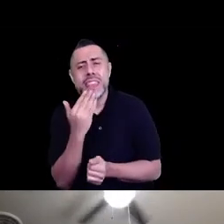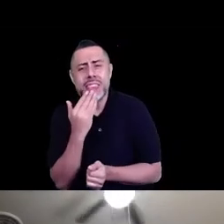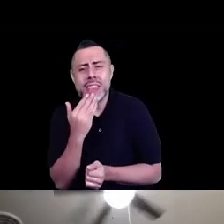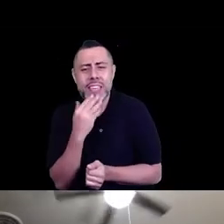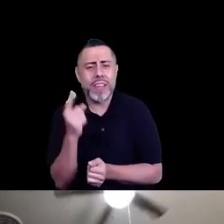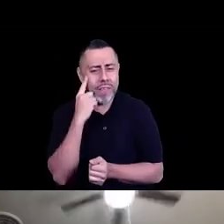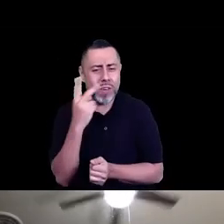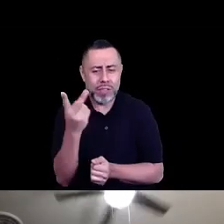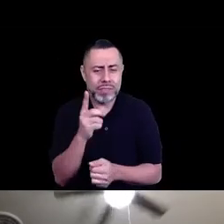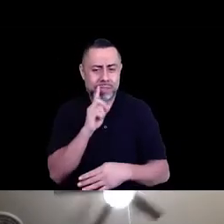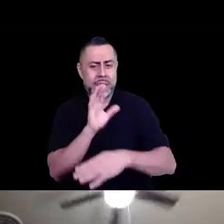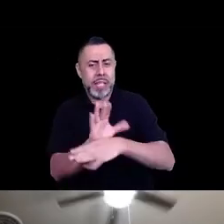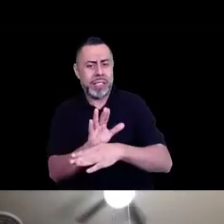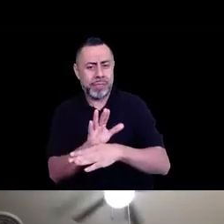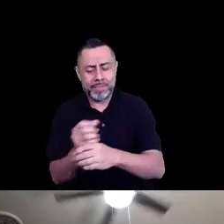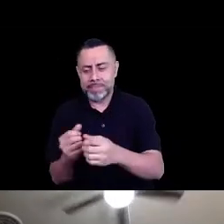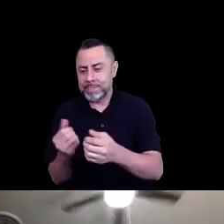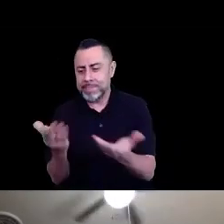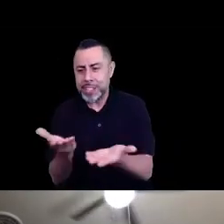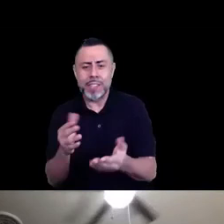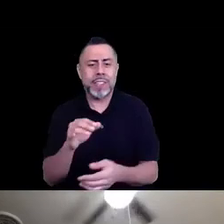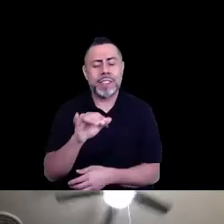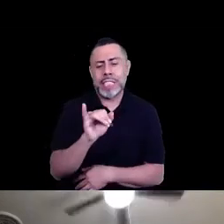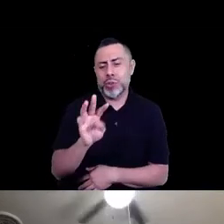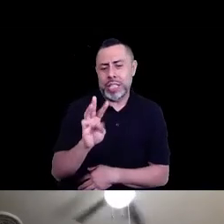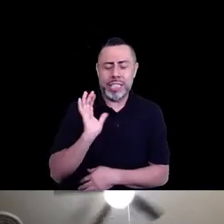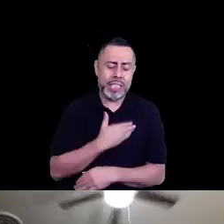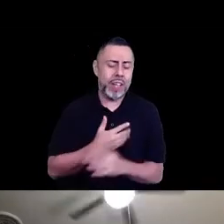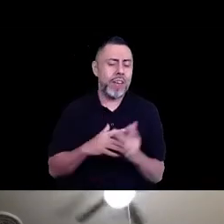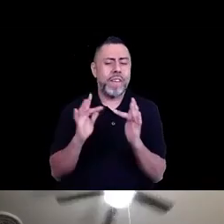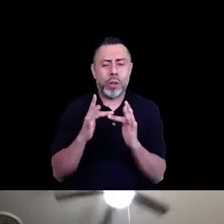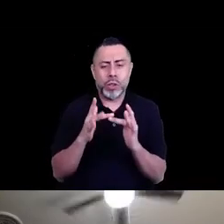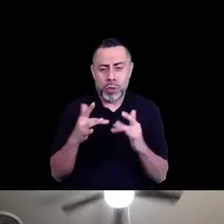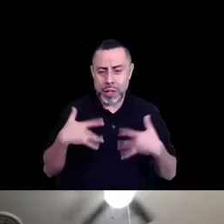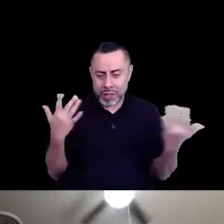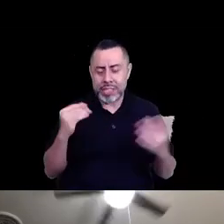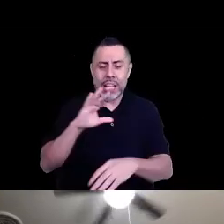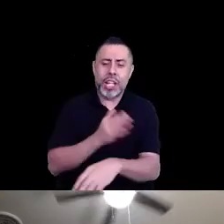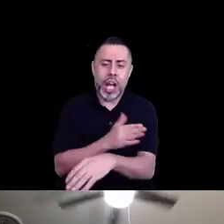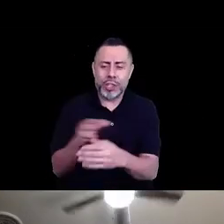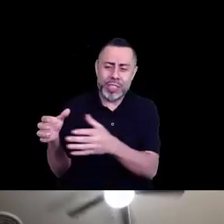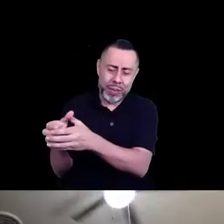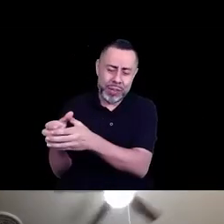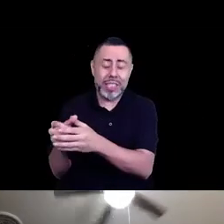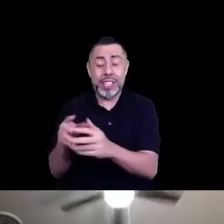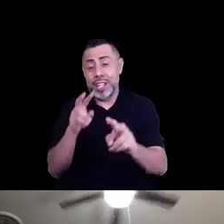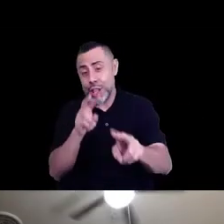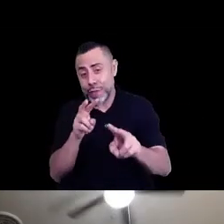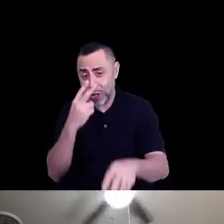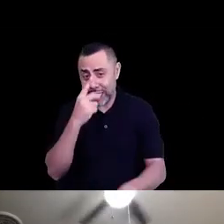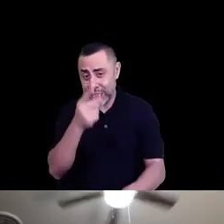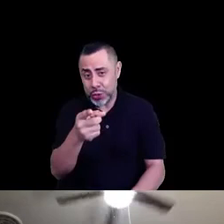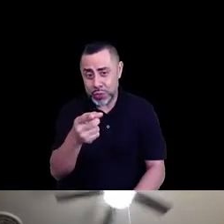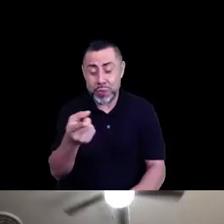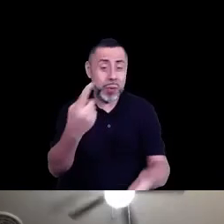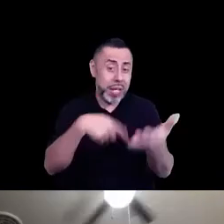thank you for being committed to Indigenous Ways' virtual events and concert series. And we look forward to seeing you next